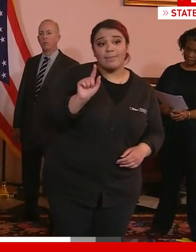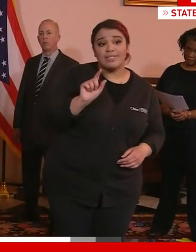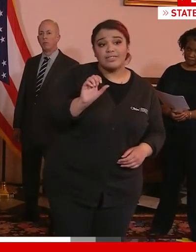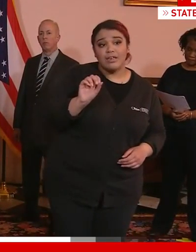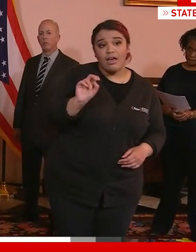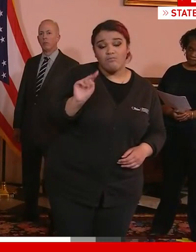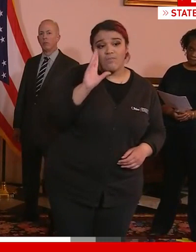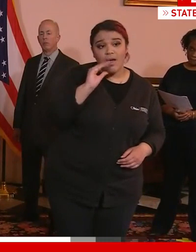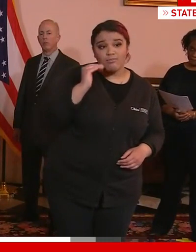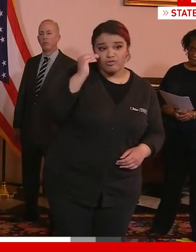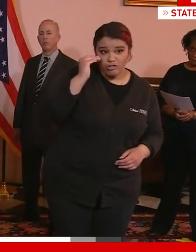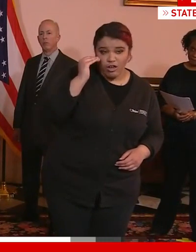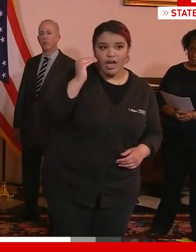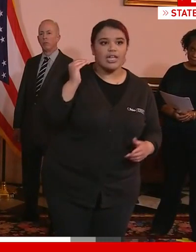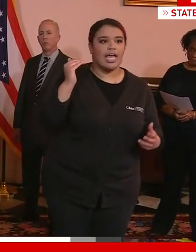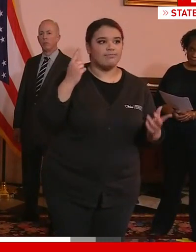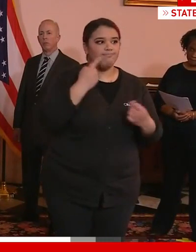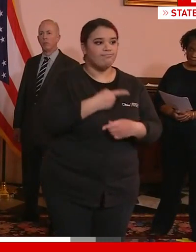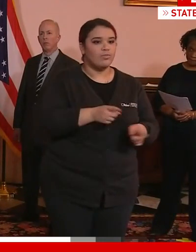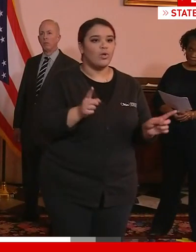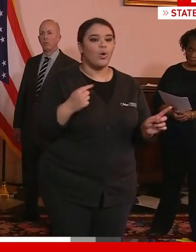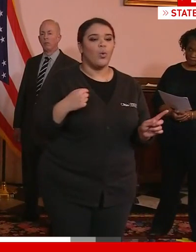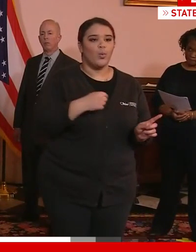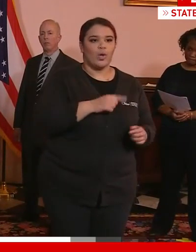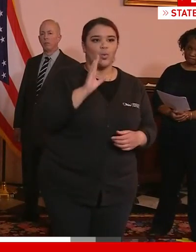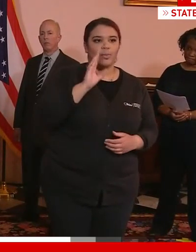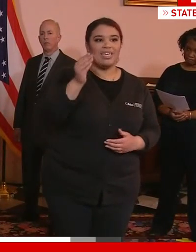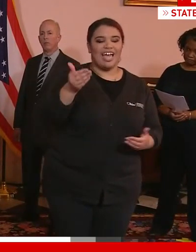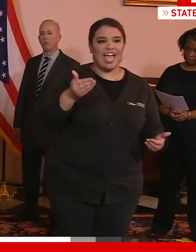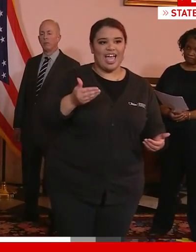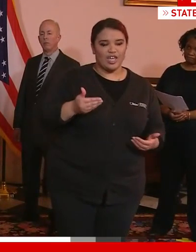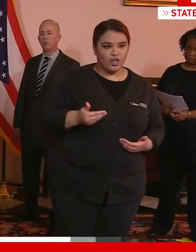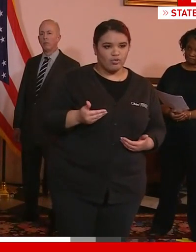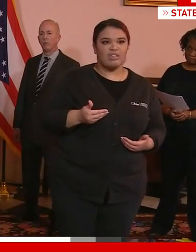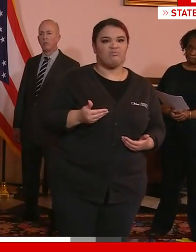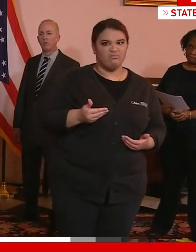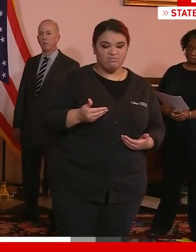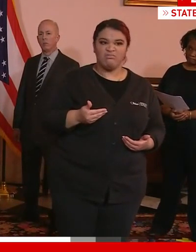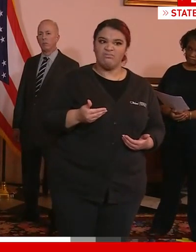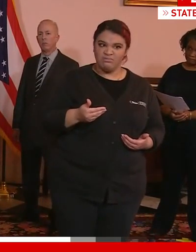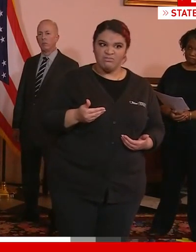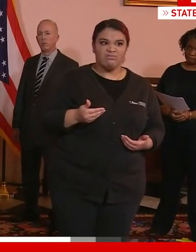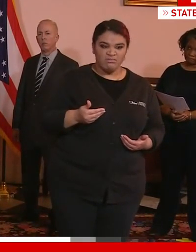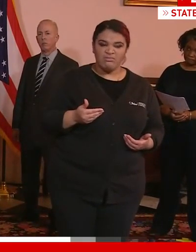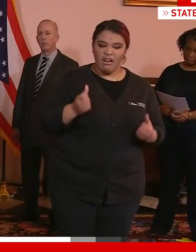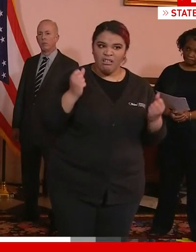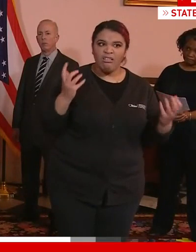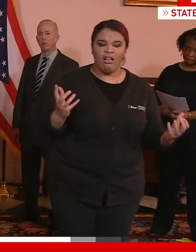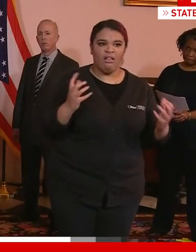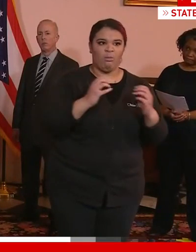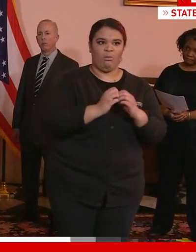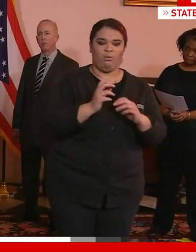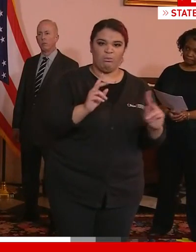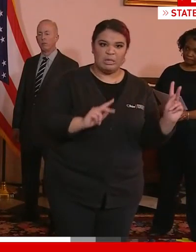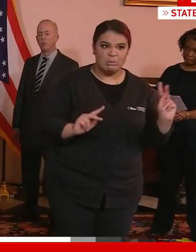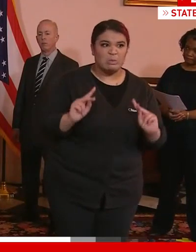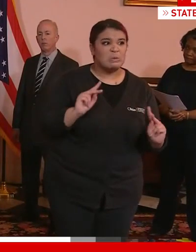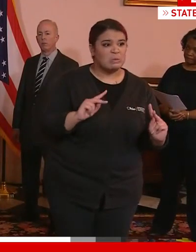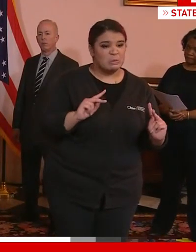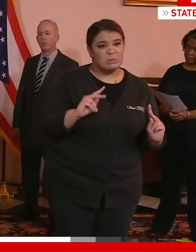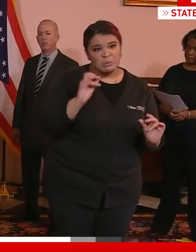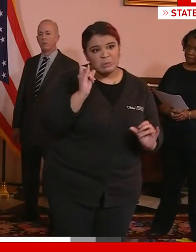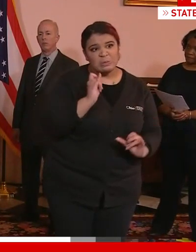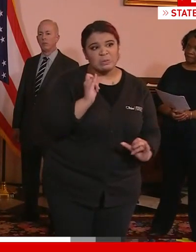new people just in Ohio alone in warehouse, drivers, customer service, jobs that